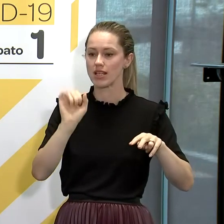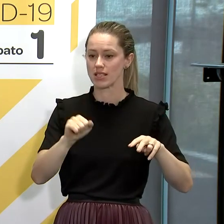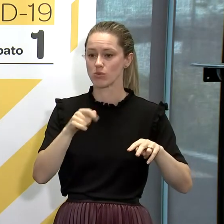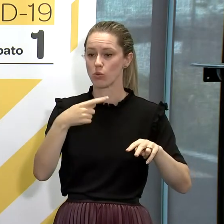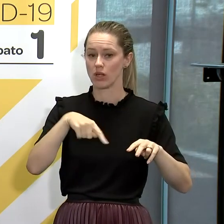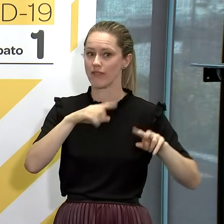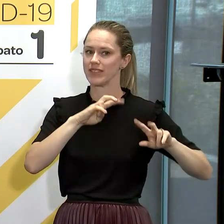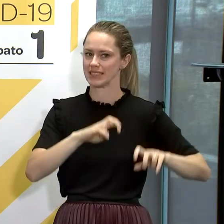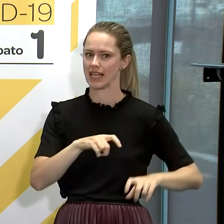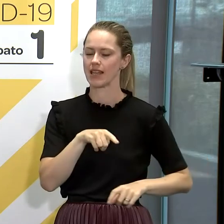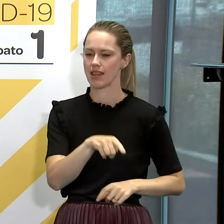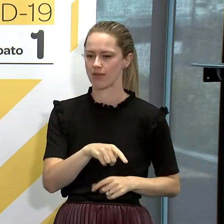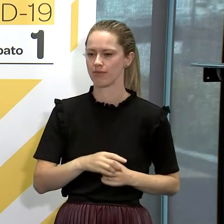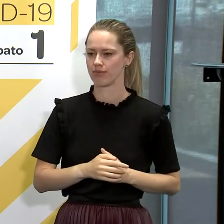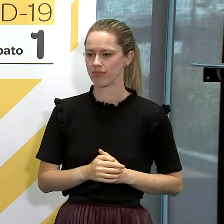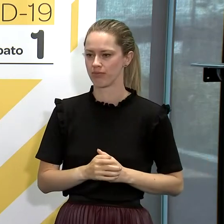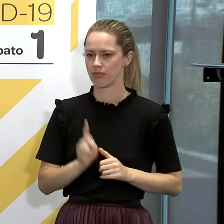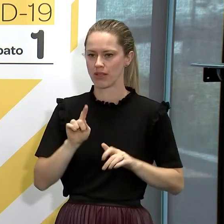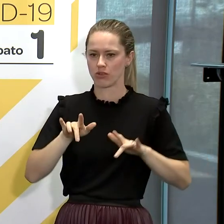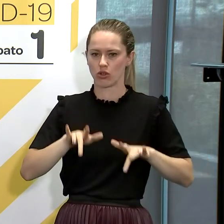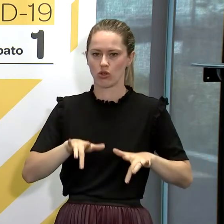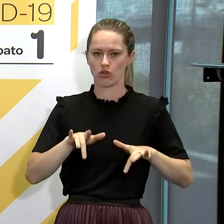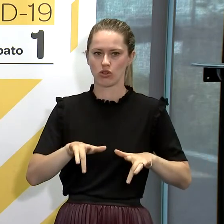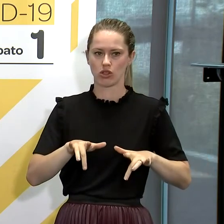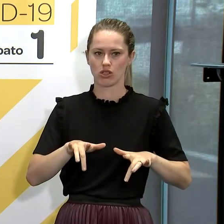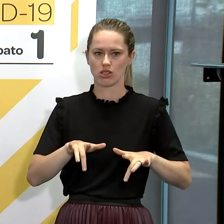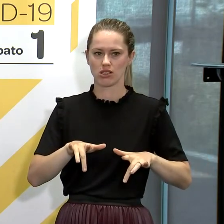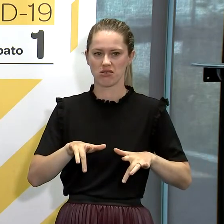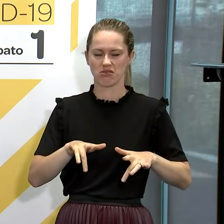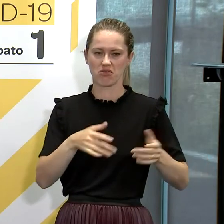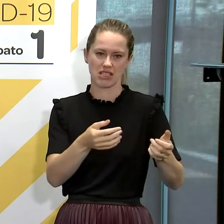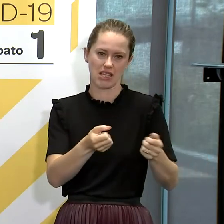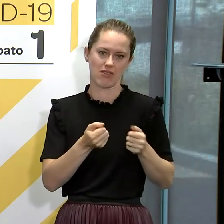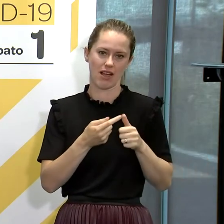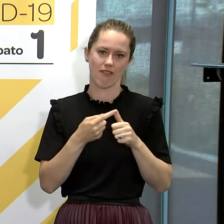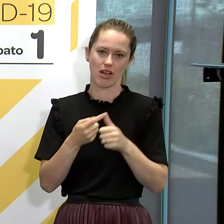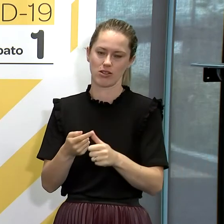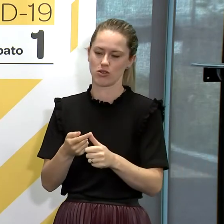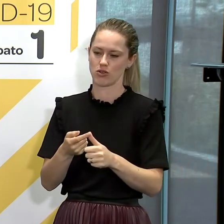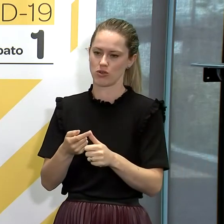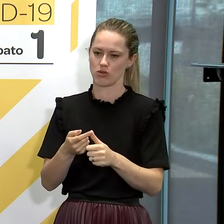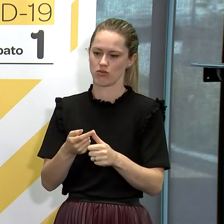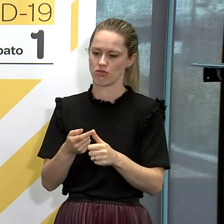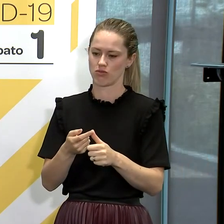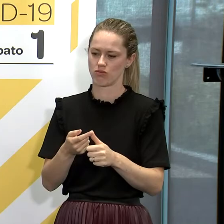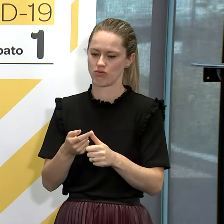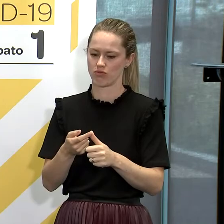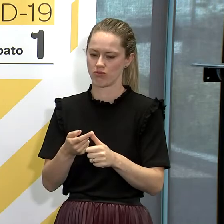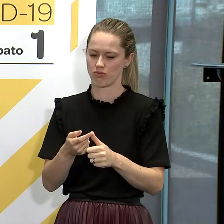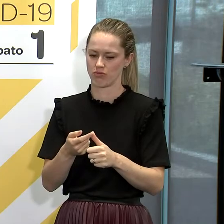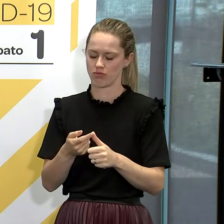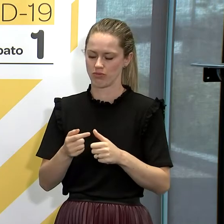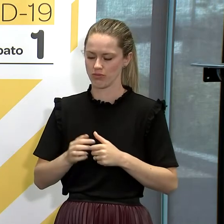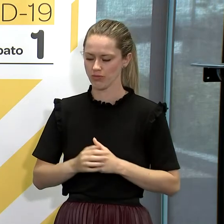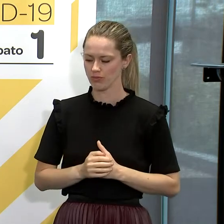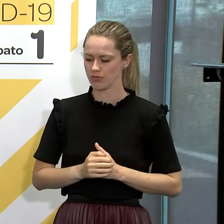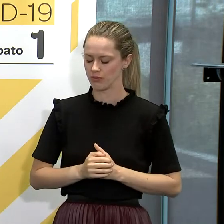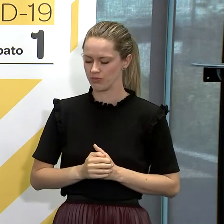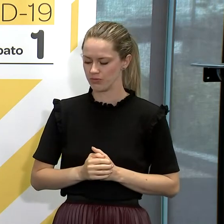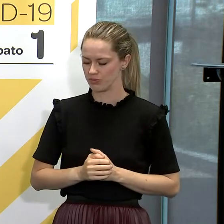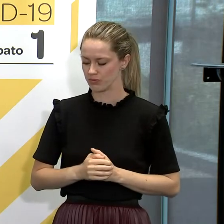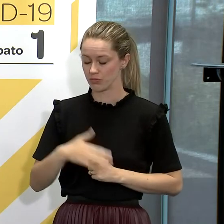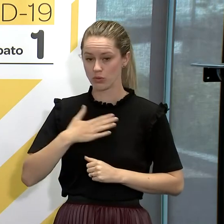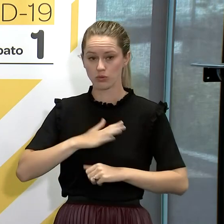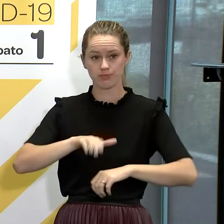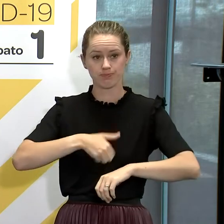is certainly something that we are doing, but we haven't provided that advice yet to do that. What we do want to have